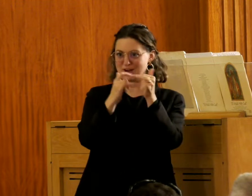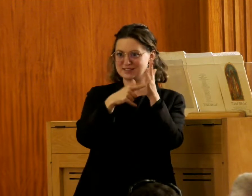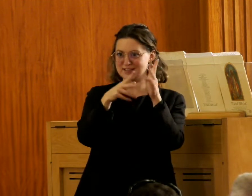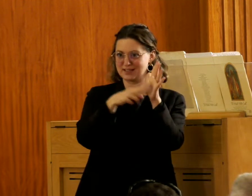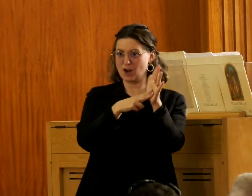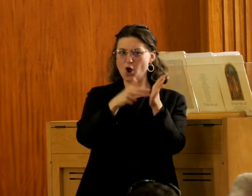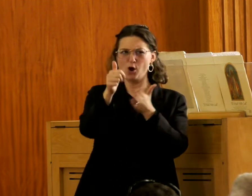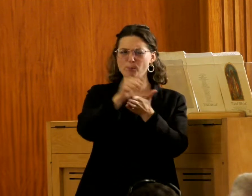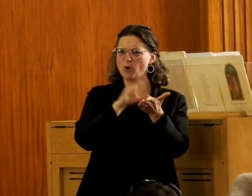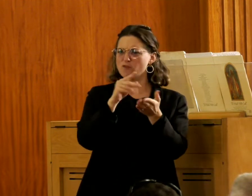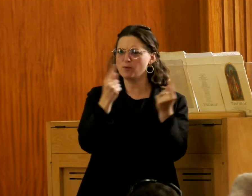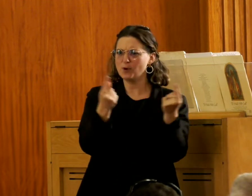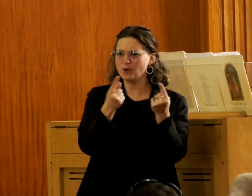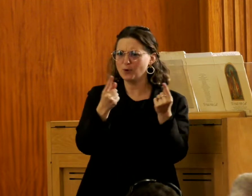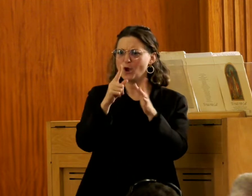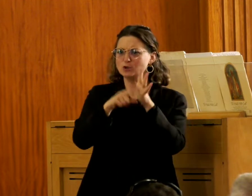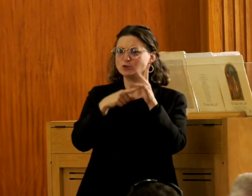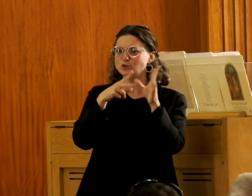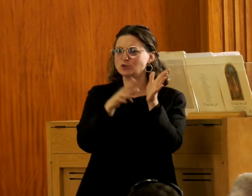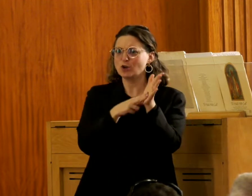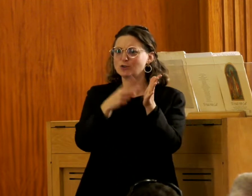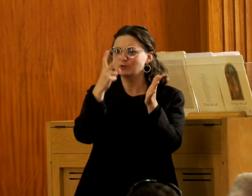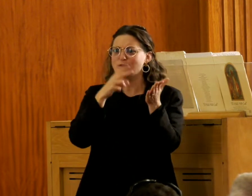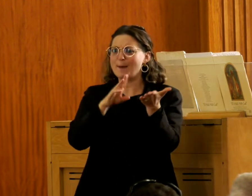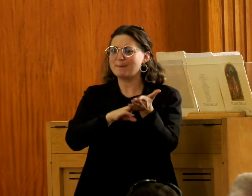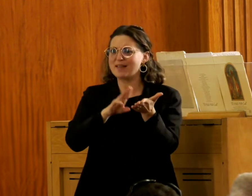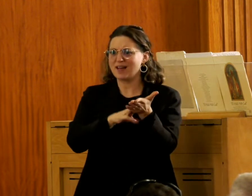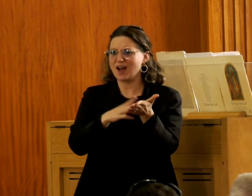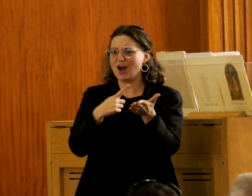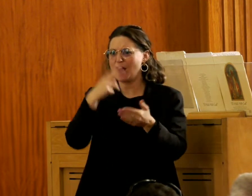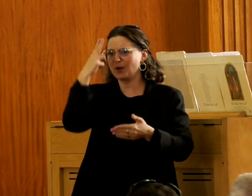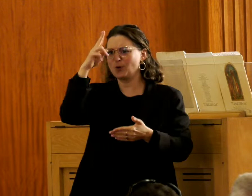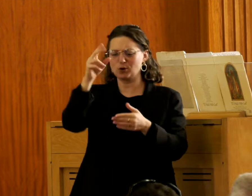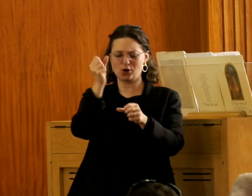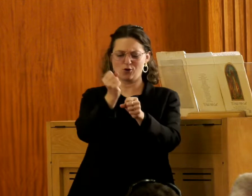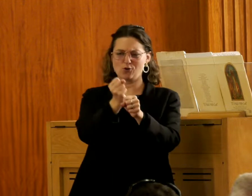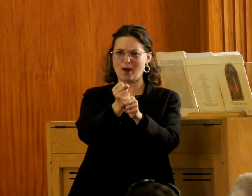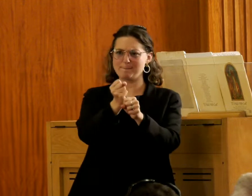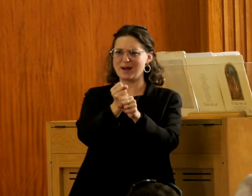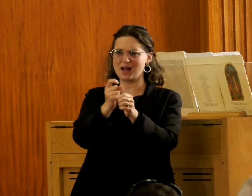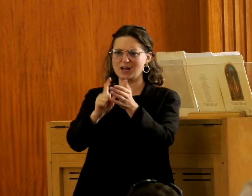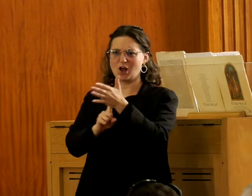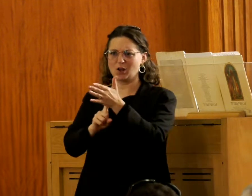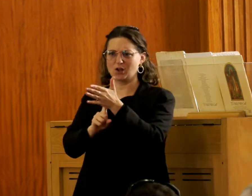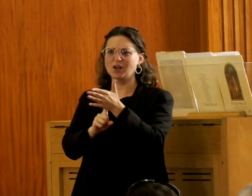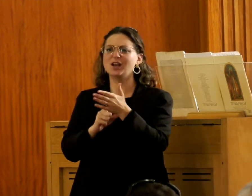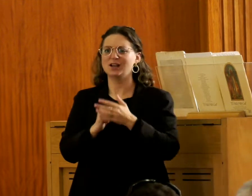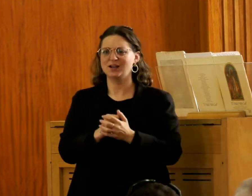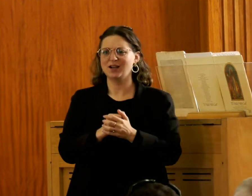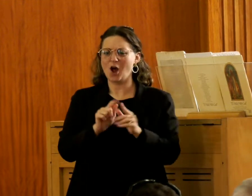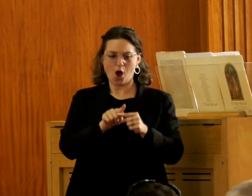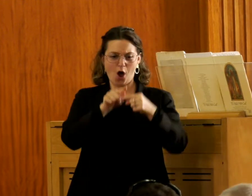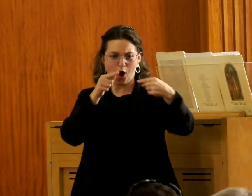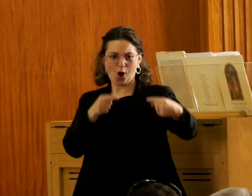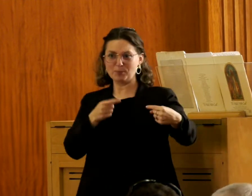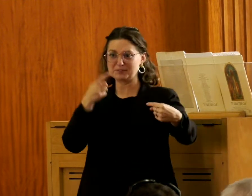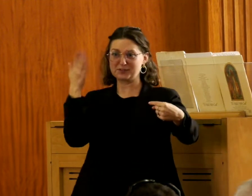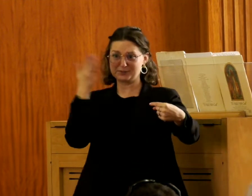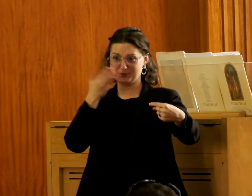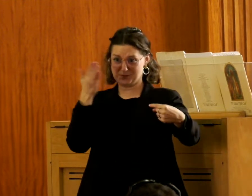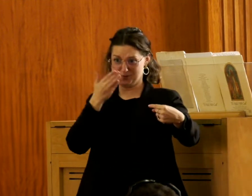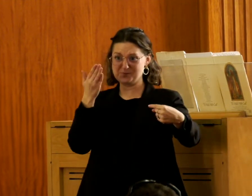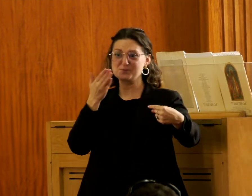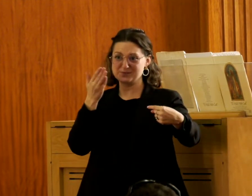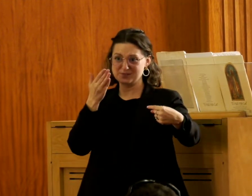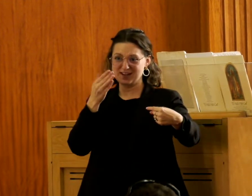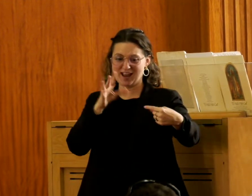grandmother. I just called her Grandma Long. The shop was opposite the Tyler Street State School and